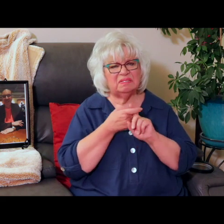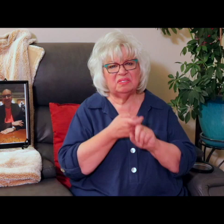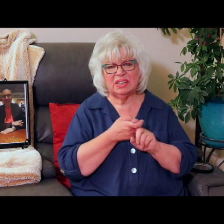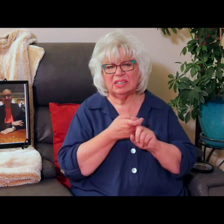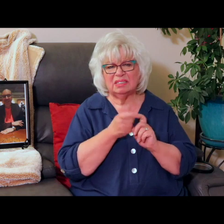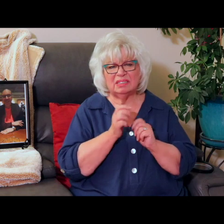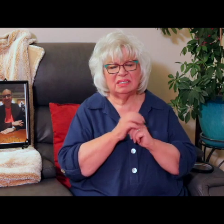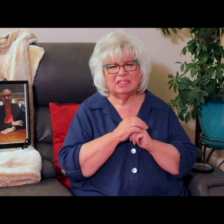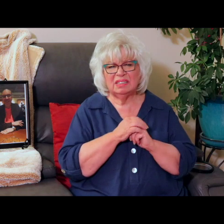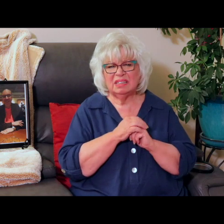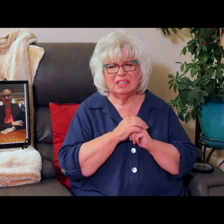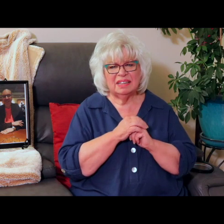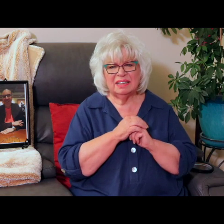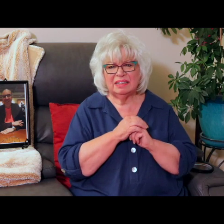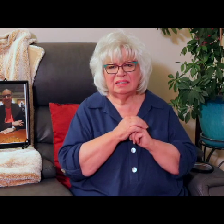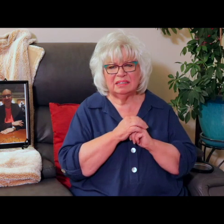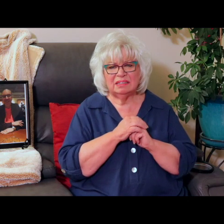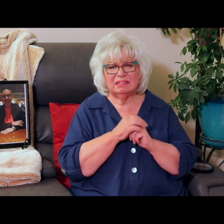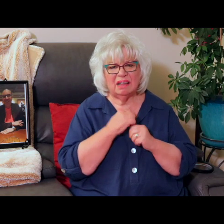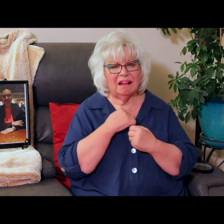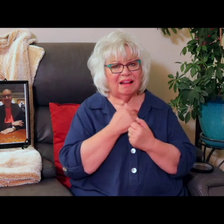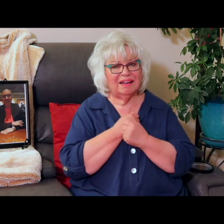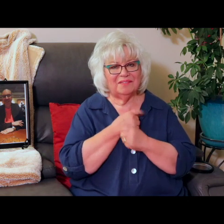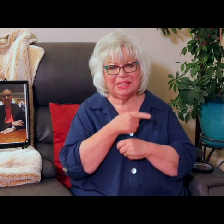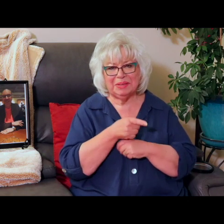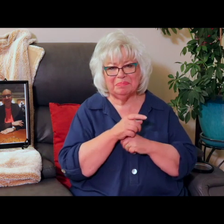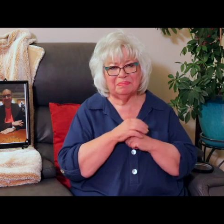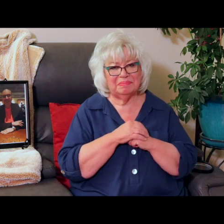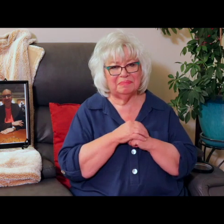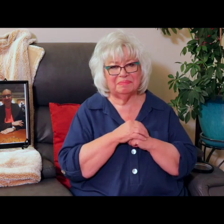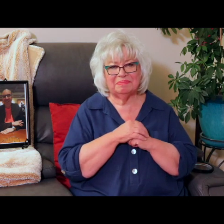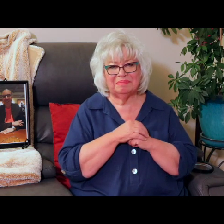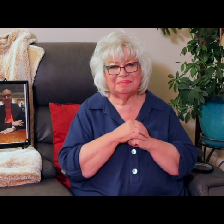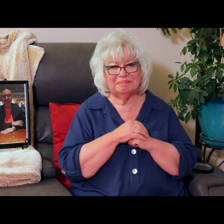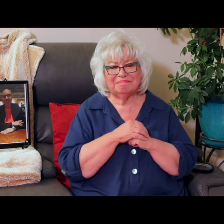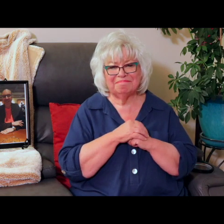really my best friend. I love him.